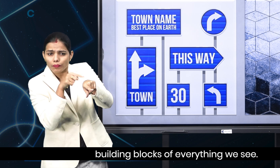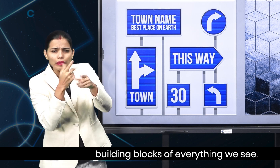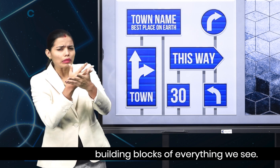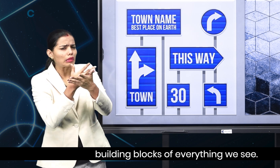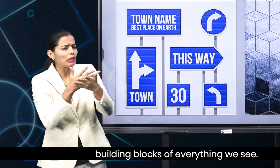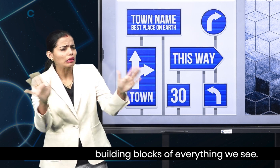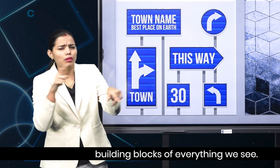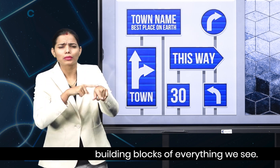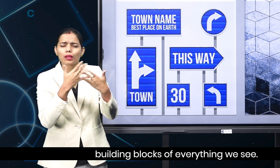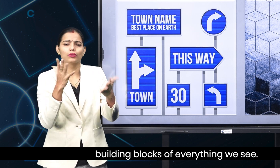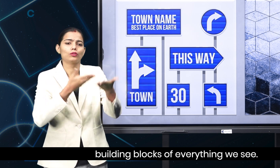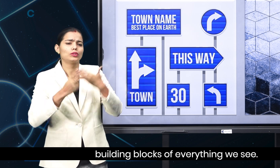of everything we see.